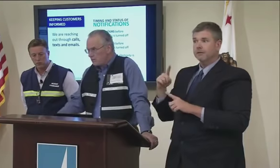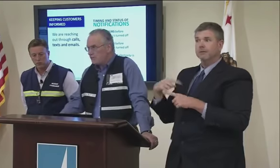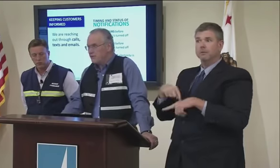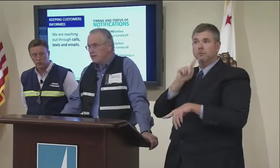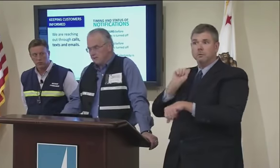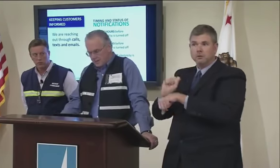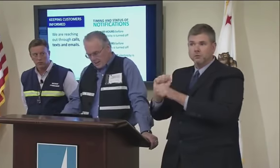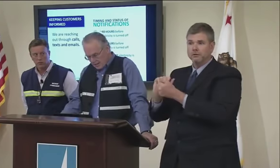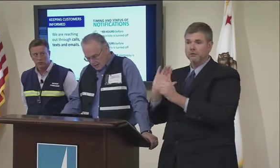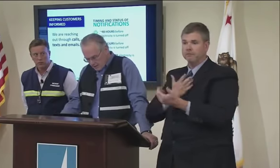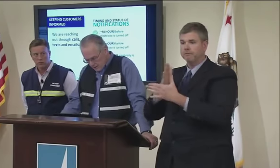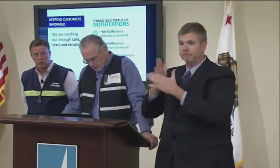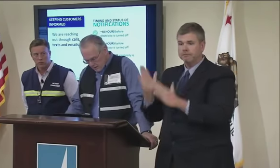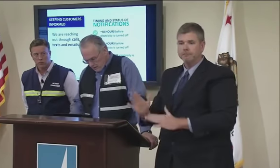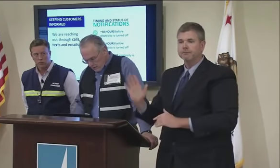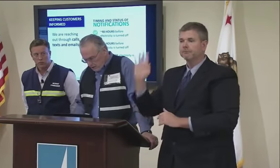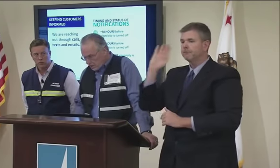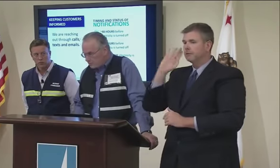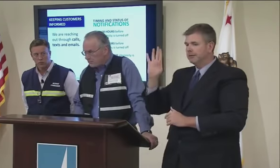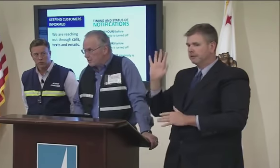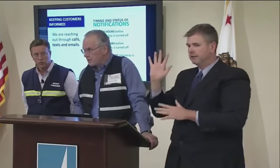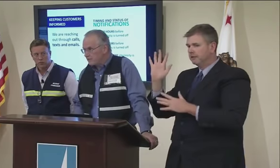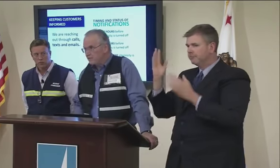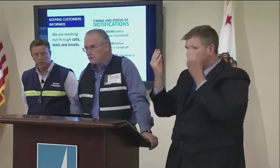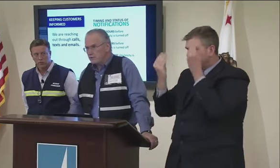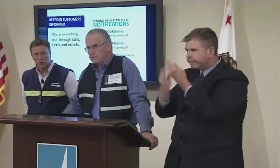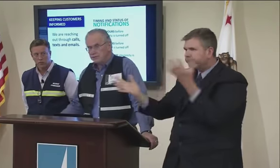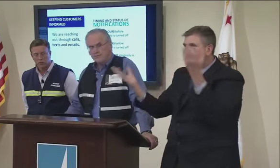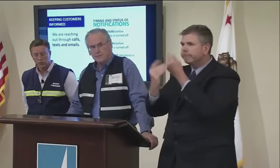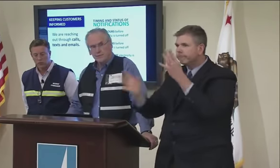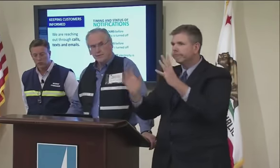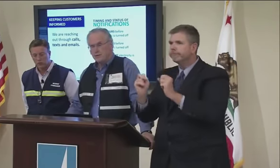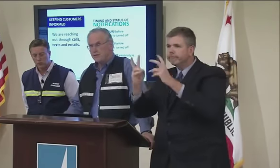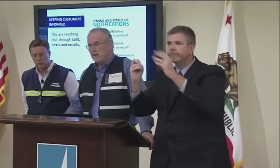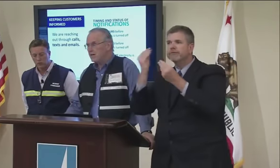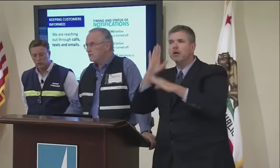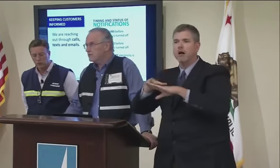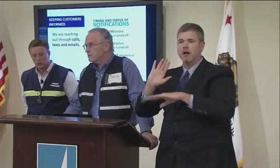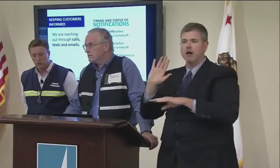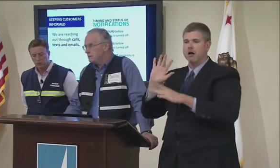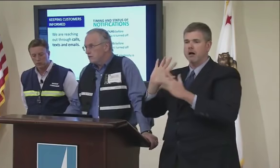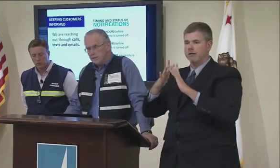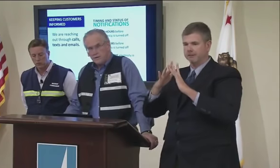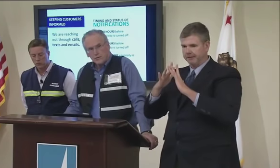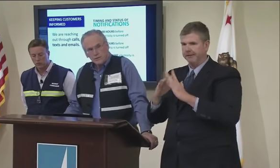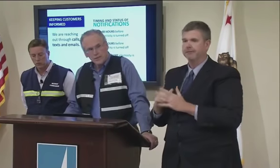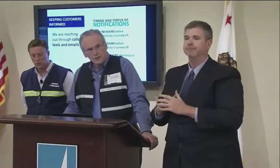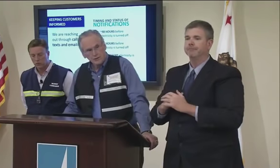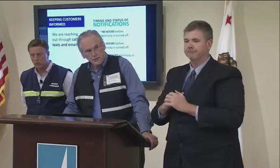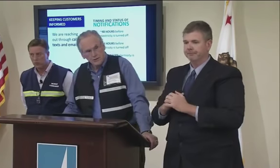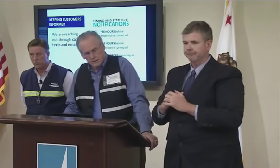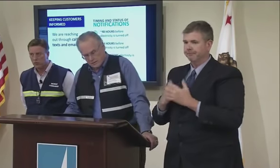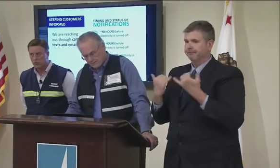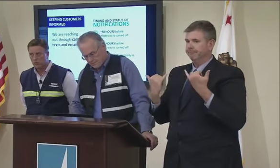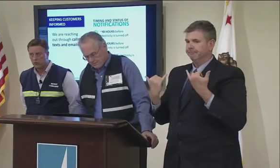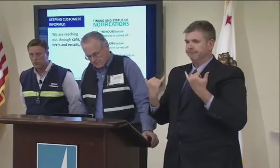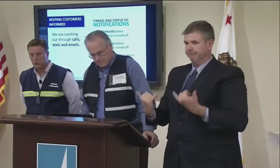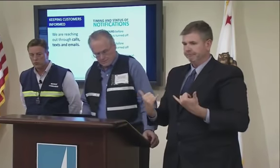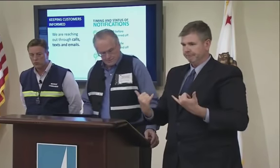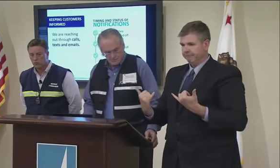view of the weather in coming days, we'll keep everybody informed. And I think with that, we'll take your